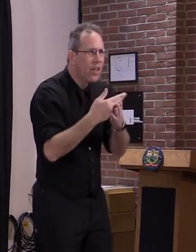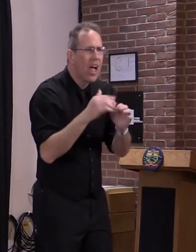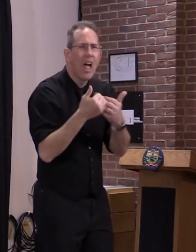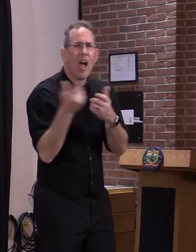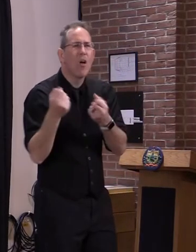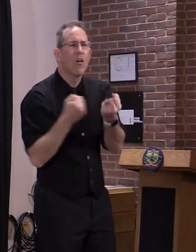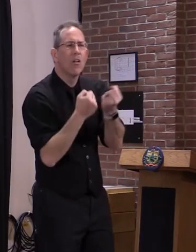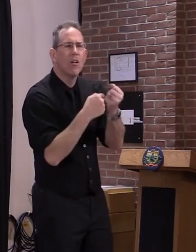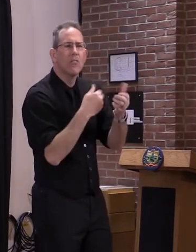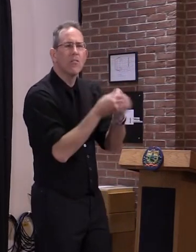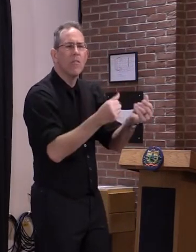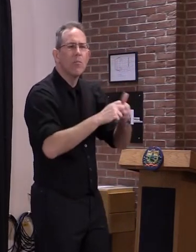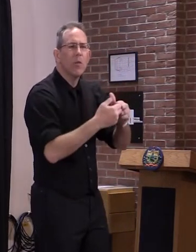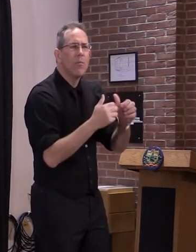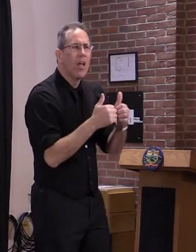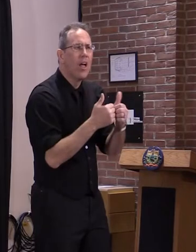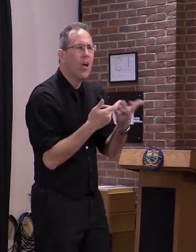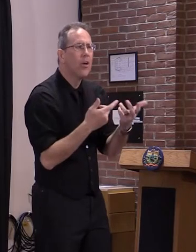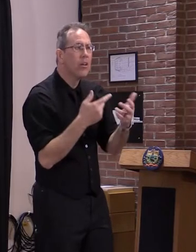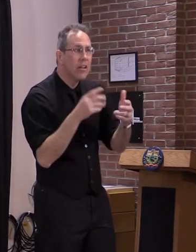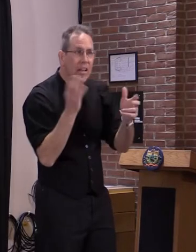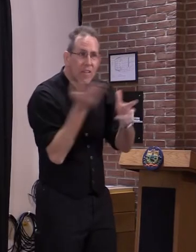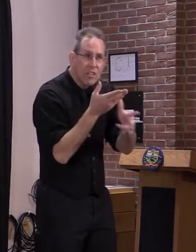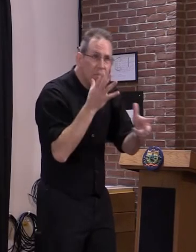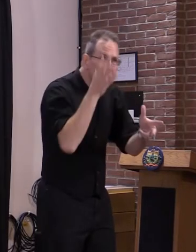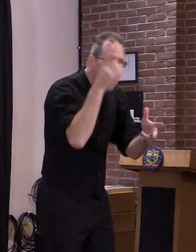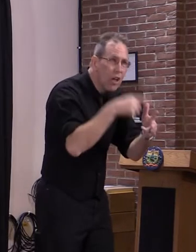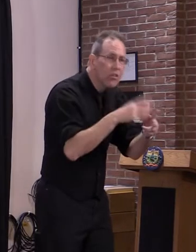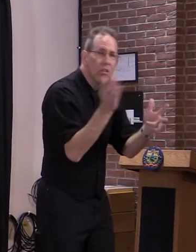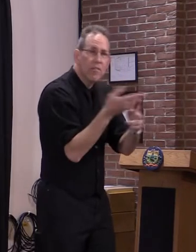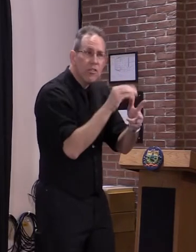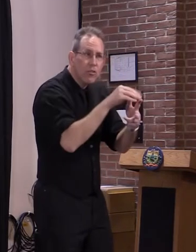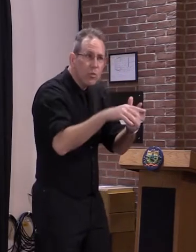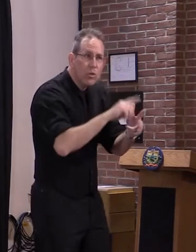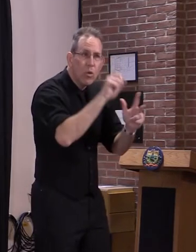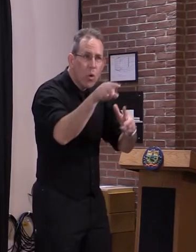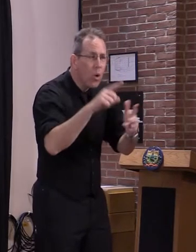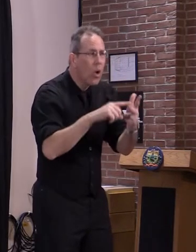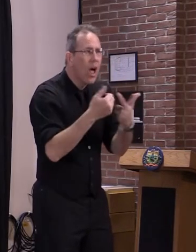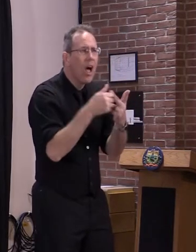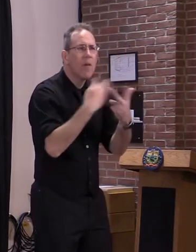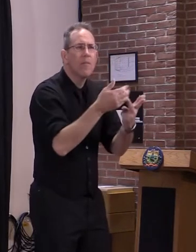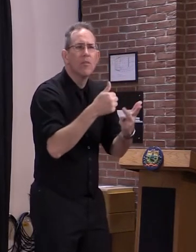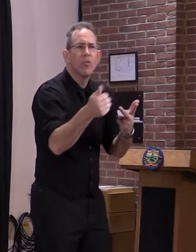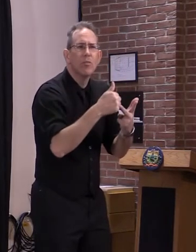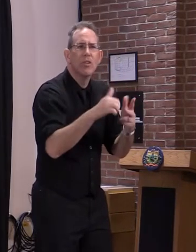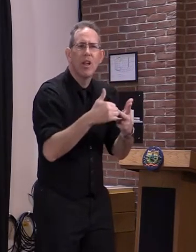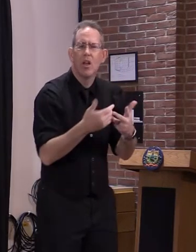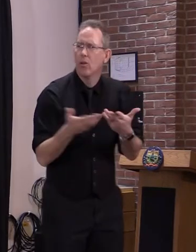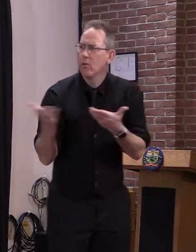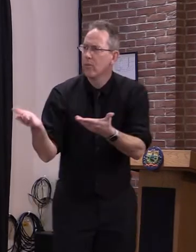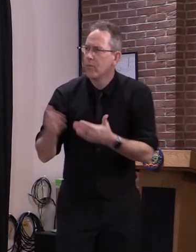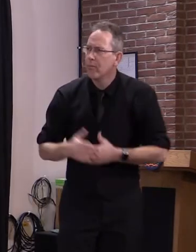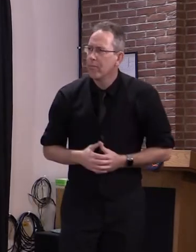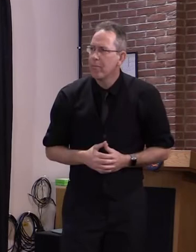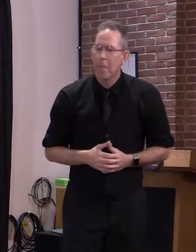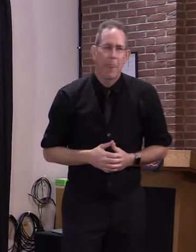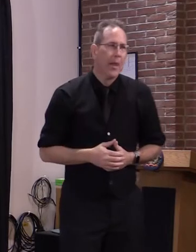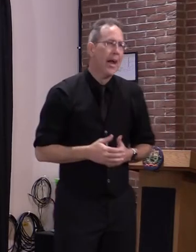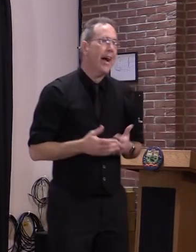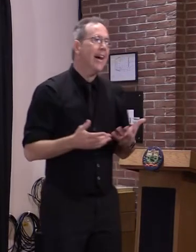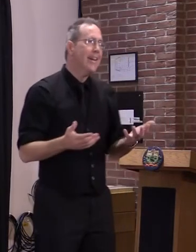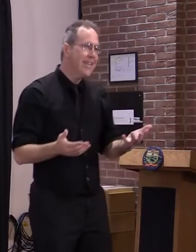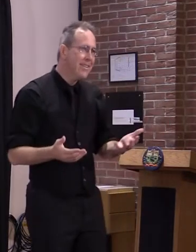Yeah, again, I think that sums up what some of the challenges have been, and that I